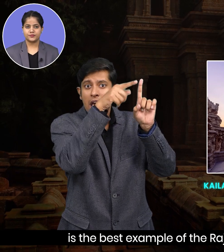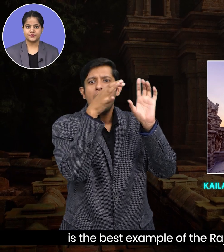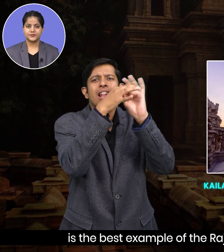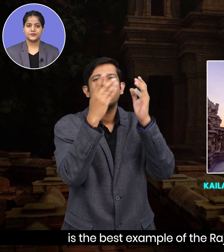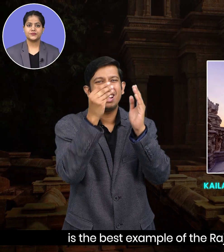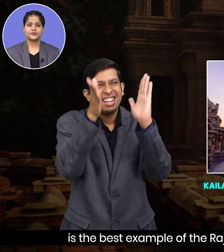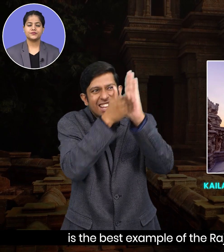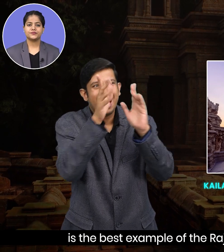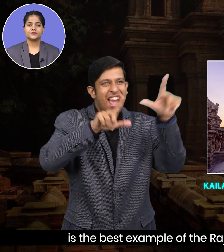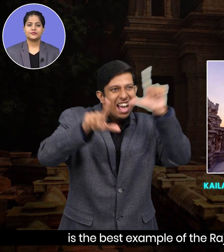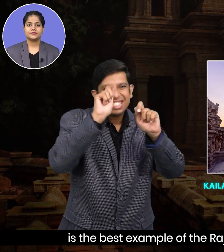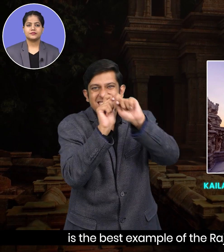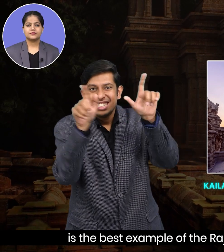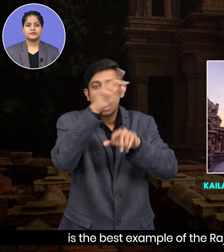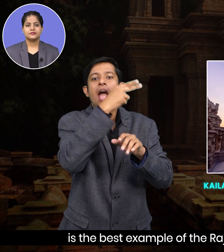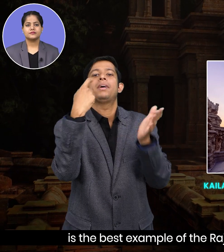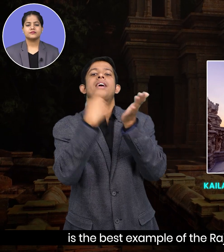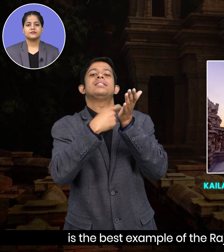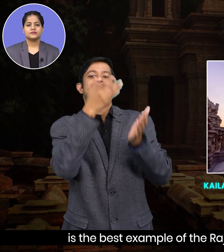architecture.